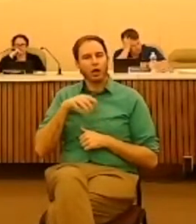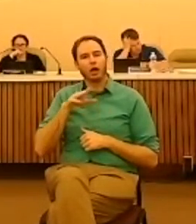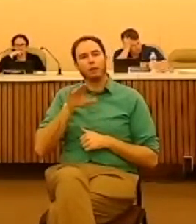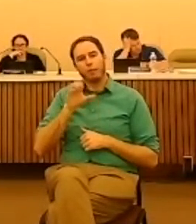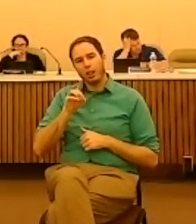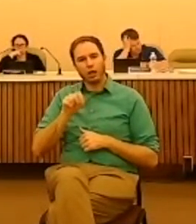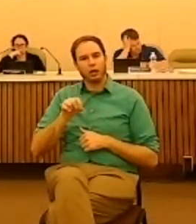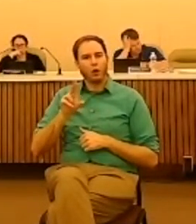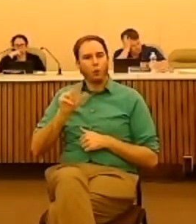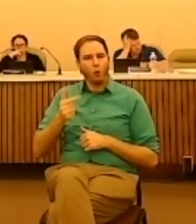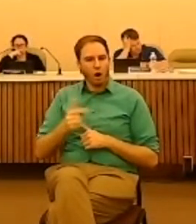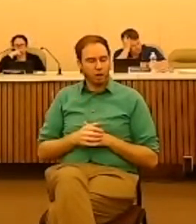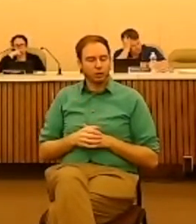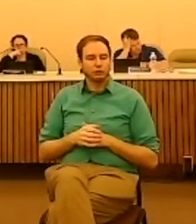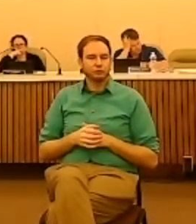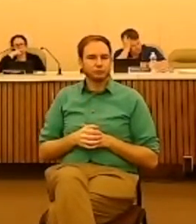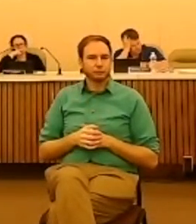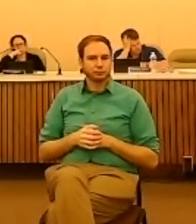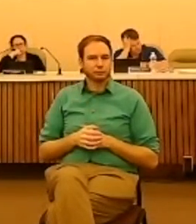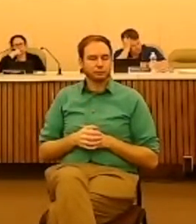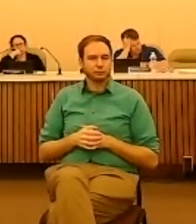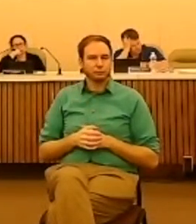redcrossblood.org. A